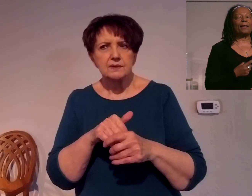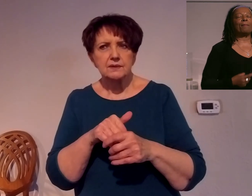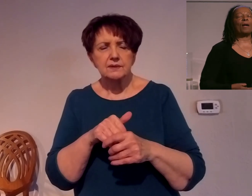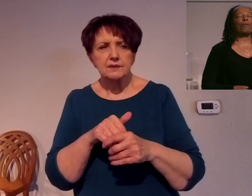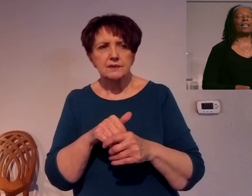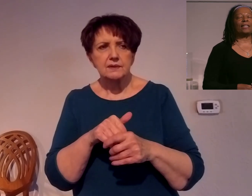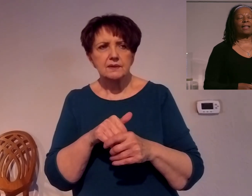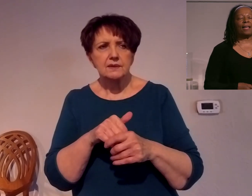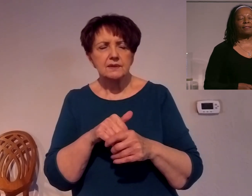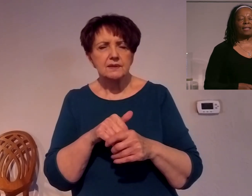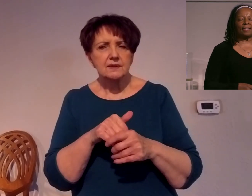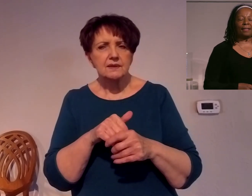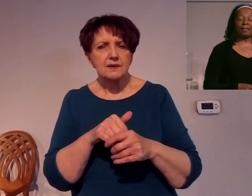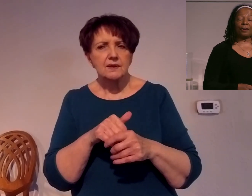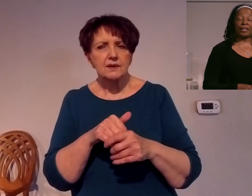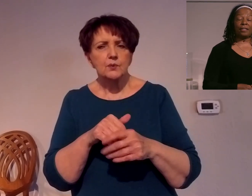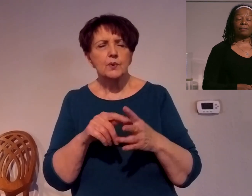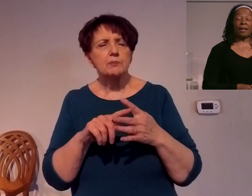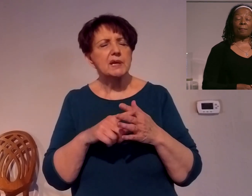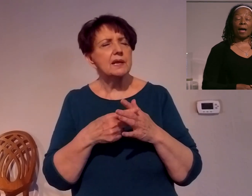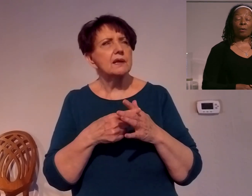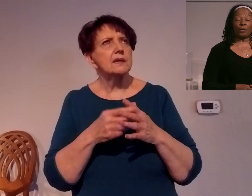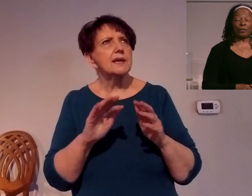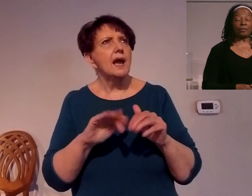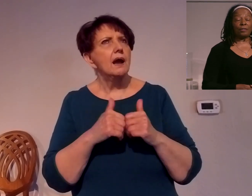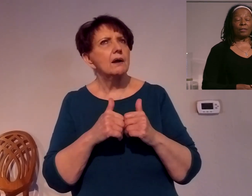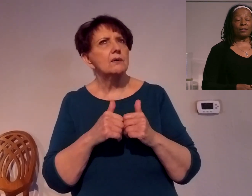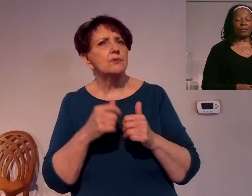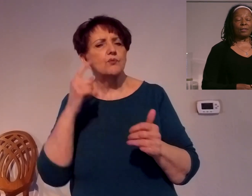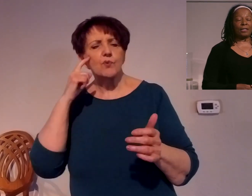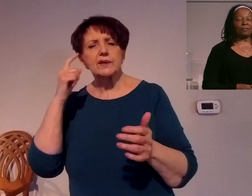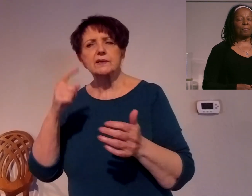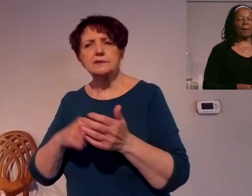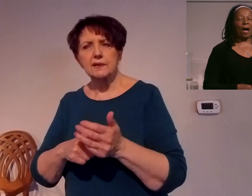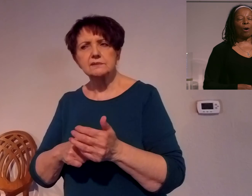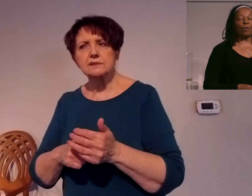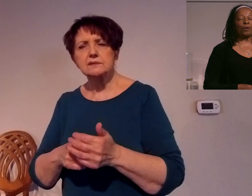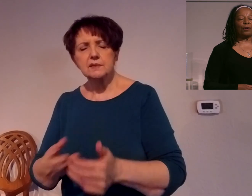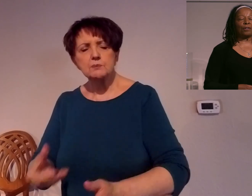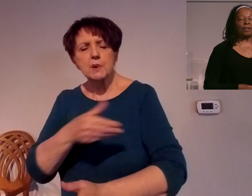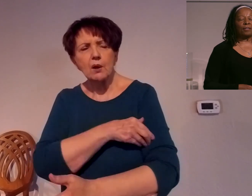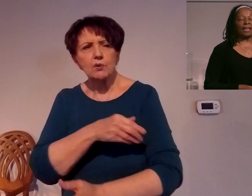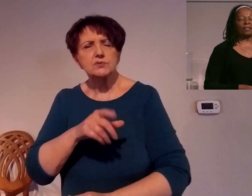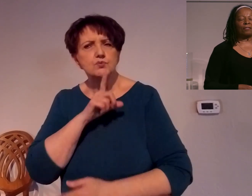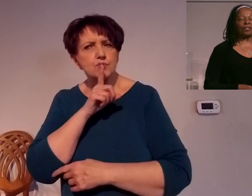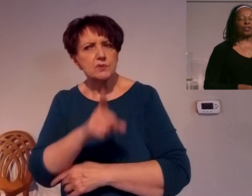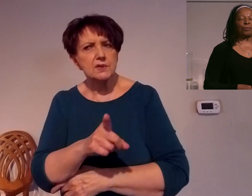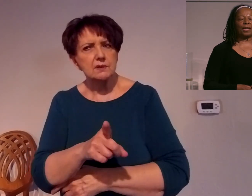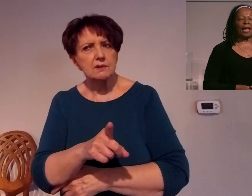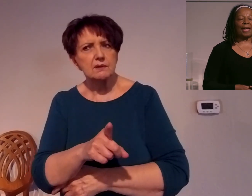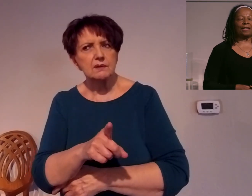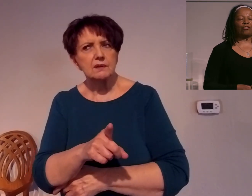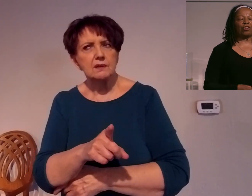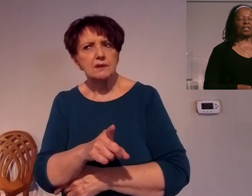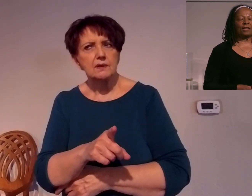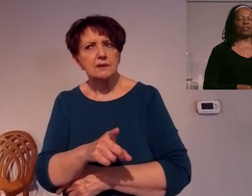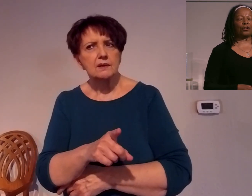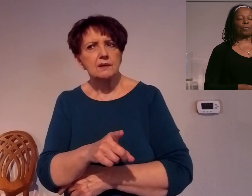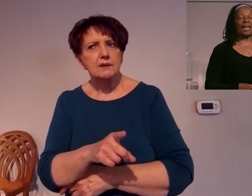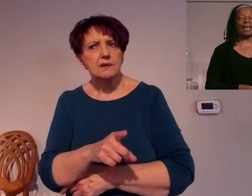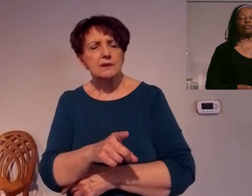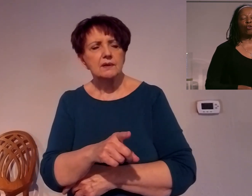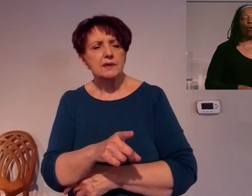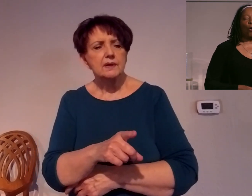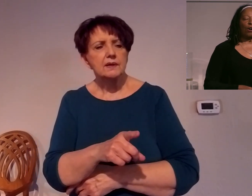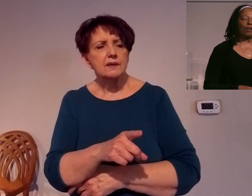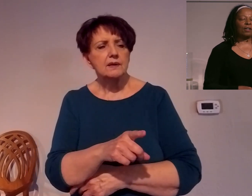We begin by recognizing that there is a power. It is a power that is the creation,